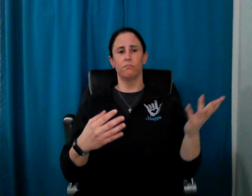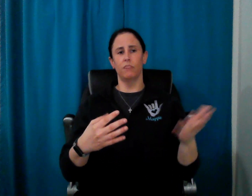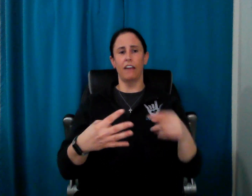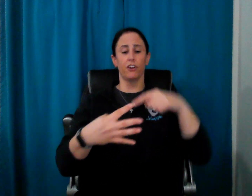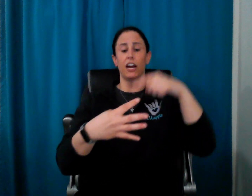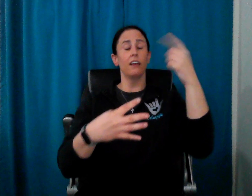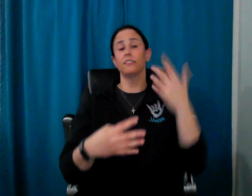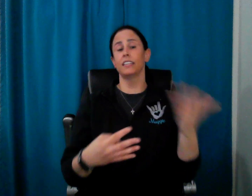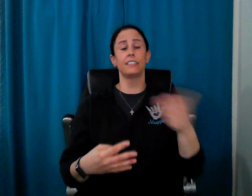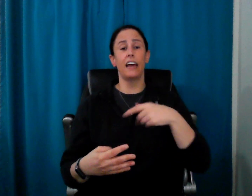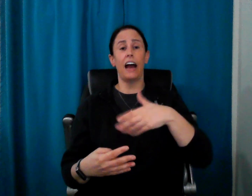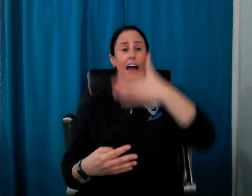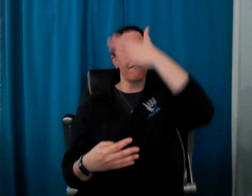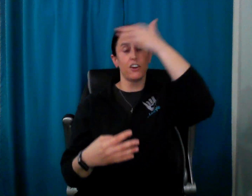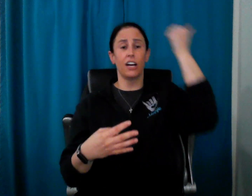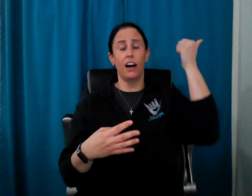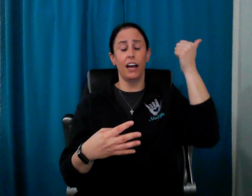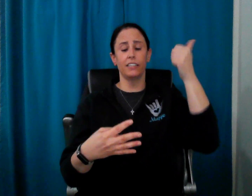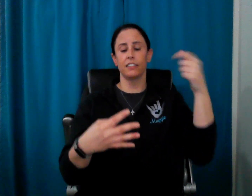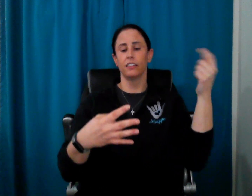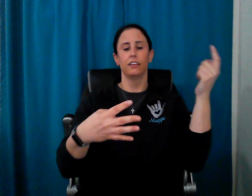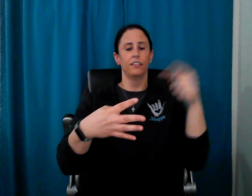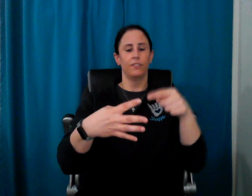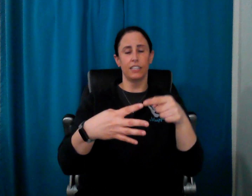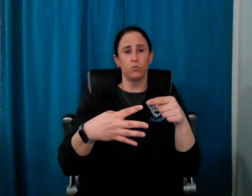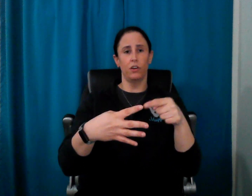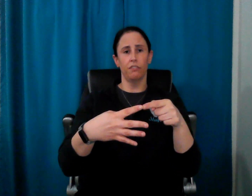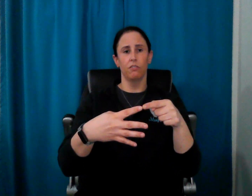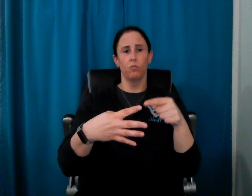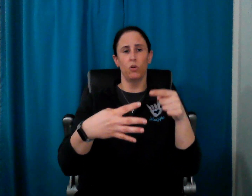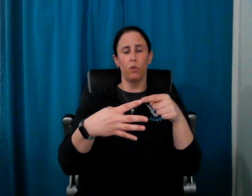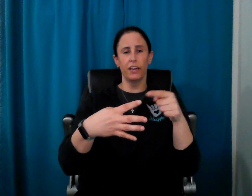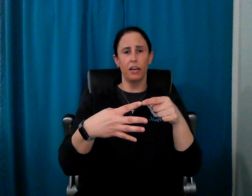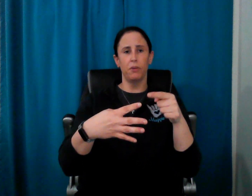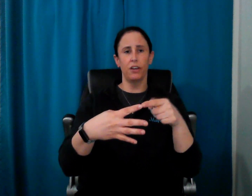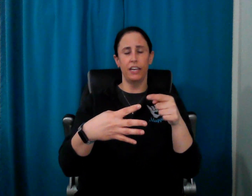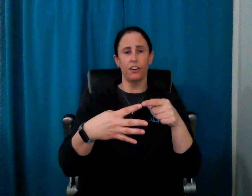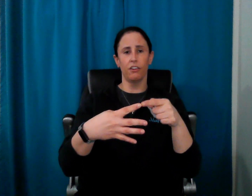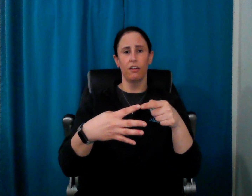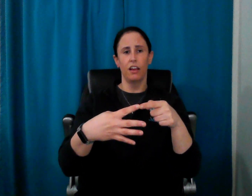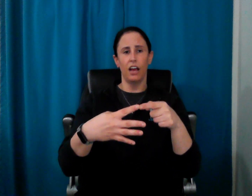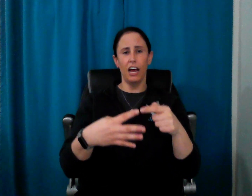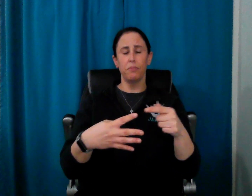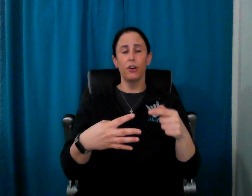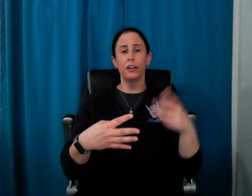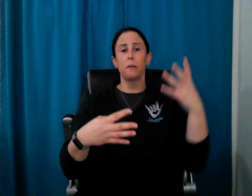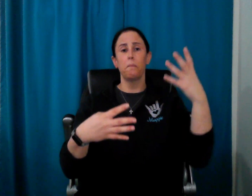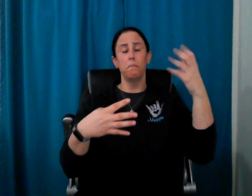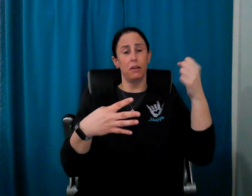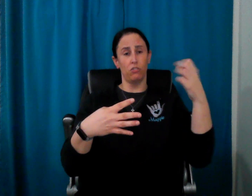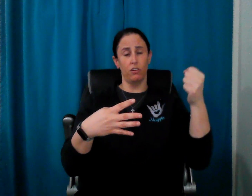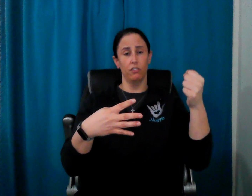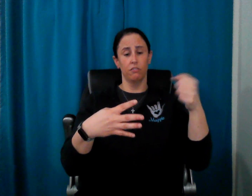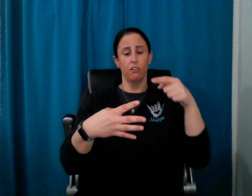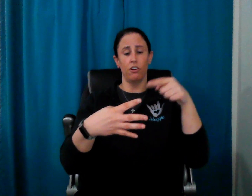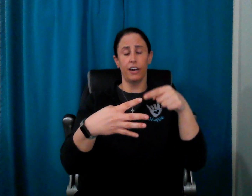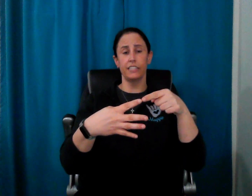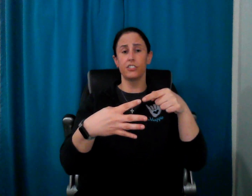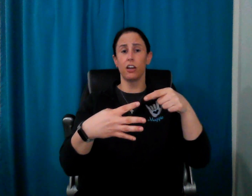I forgot. Let's say I forgot this one. Well, what did I put here? I put milk. All right, so